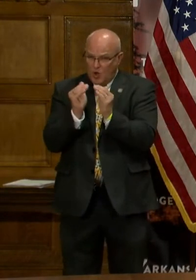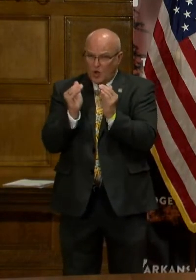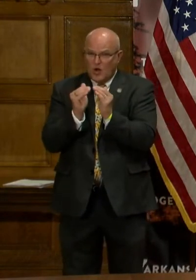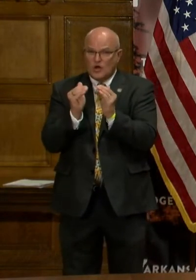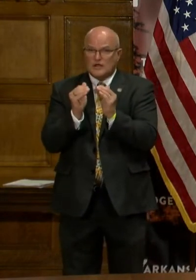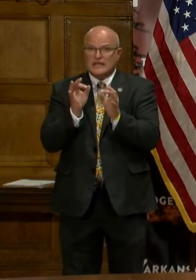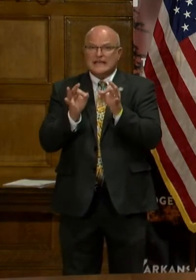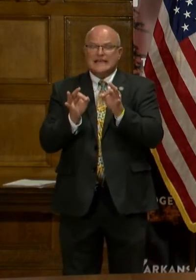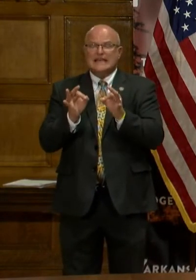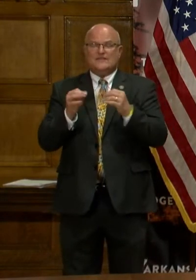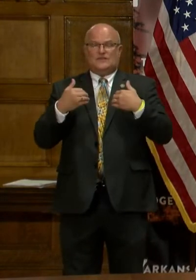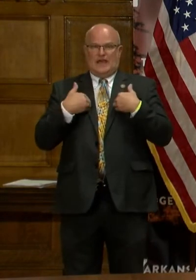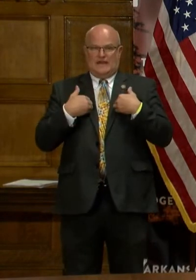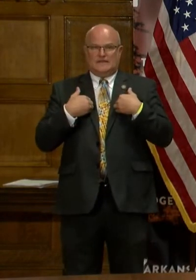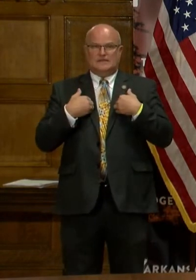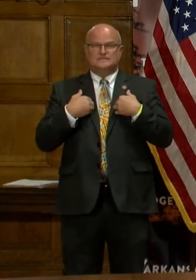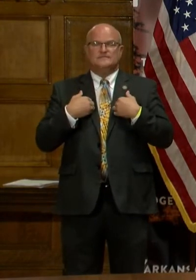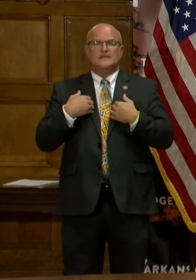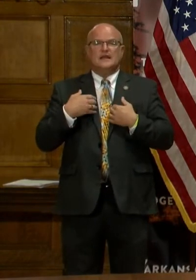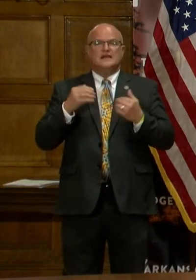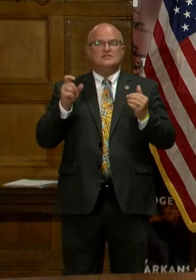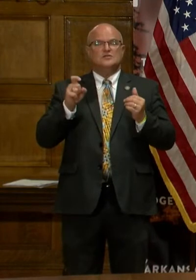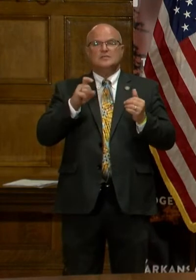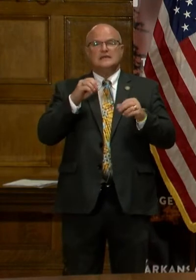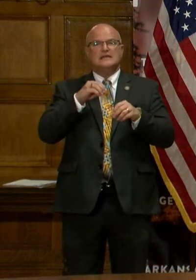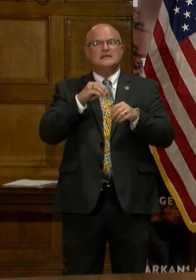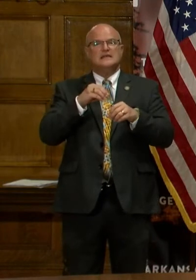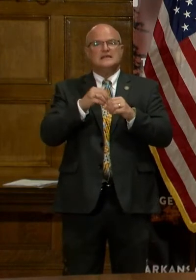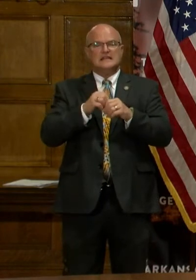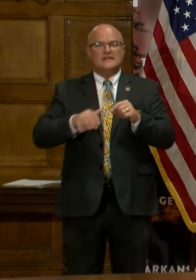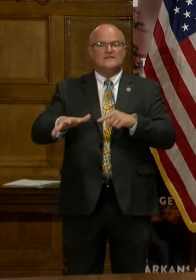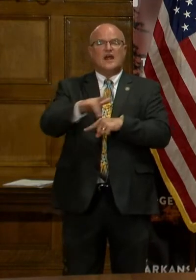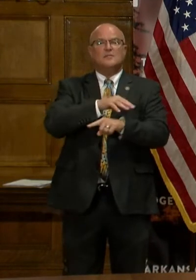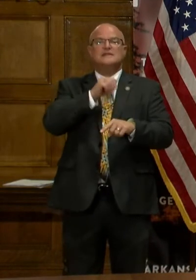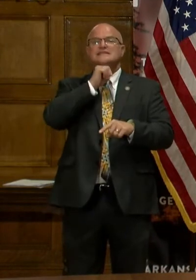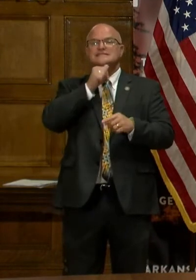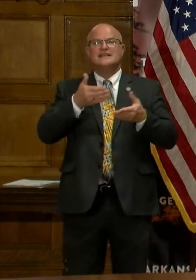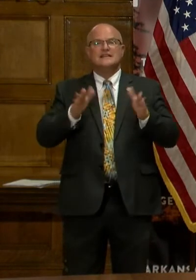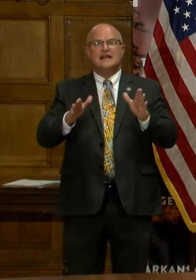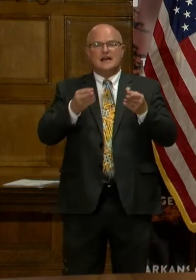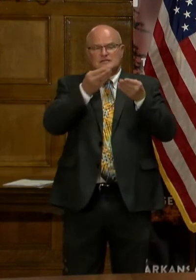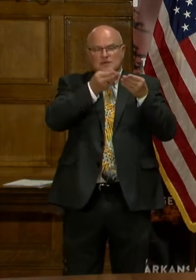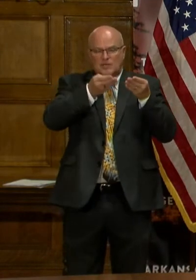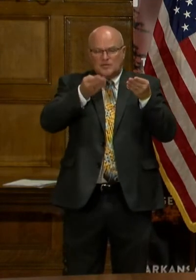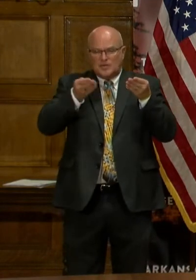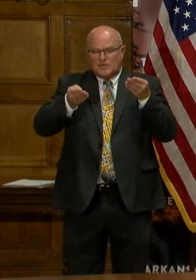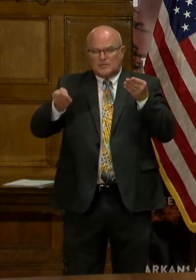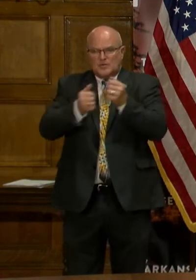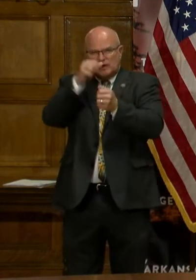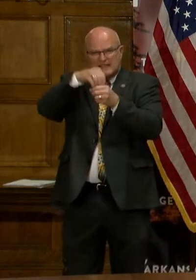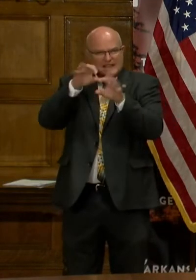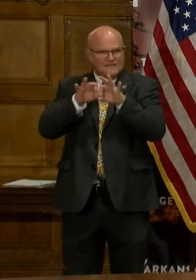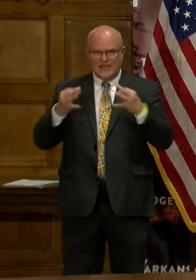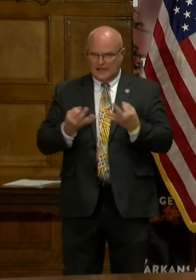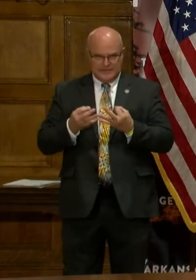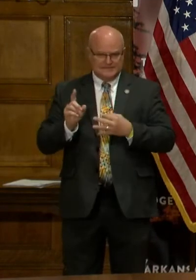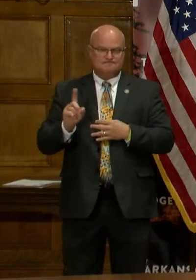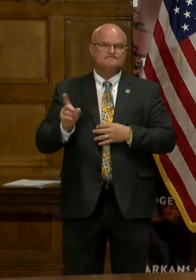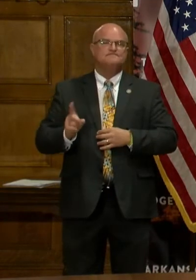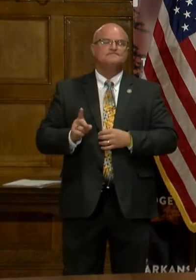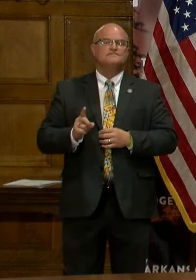if they're at all held. They should be held in an environment that does not allow transmission of the virus within the family.